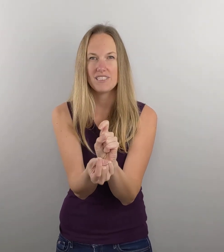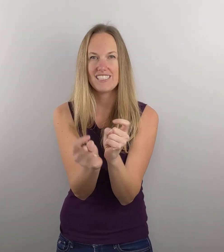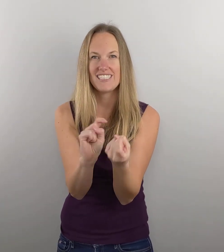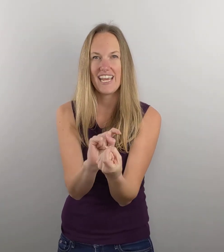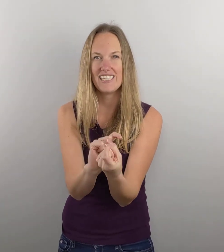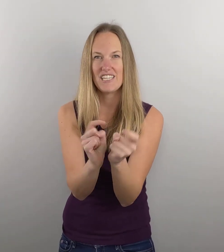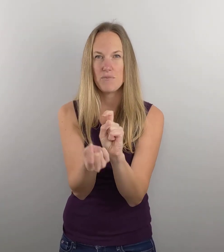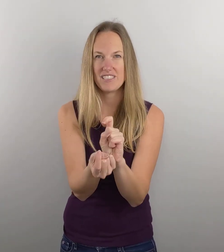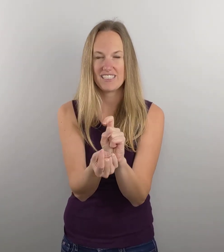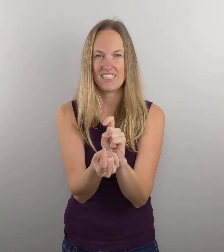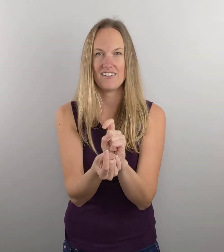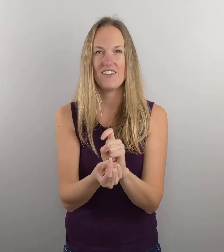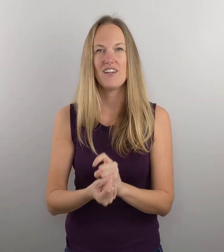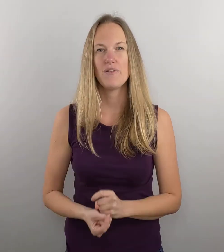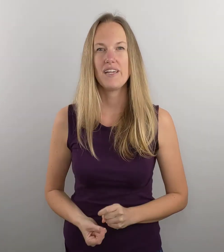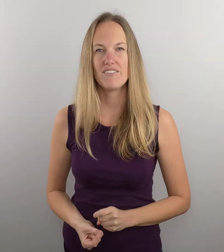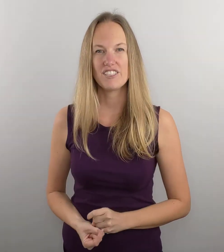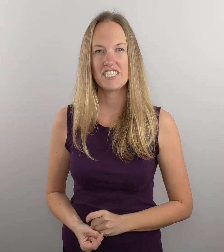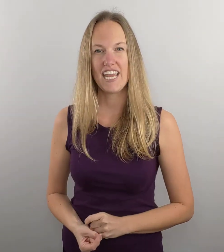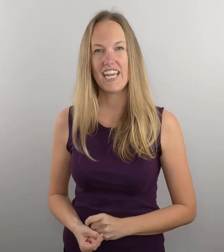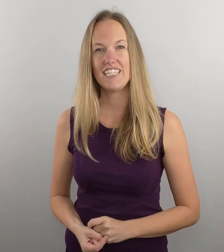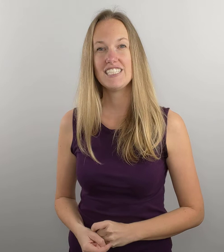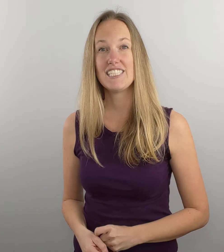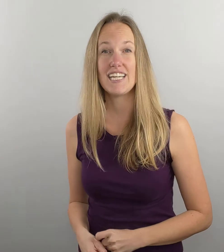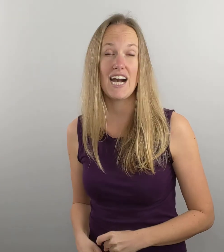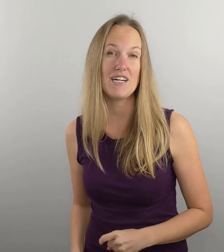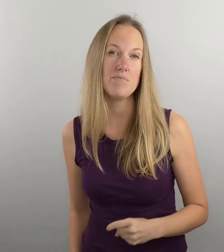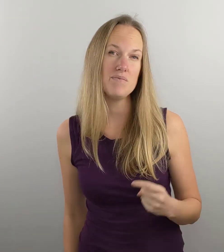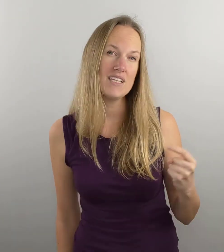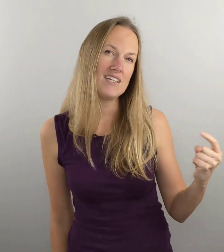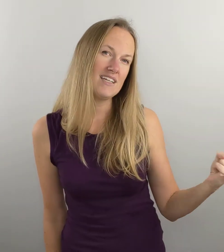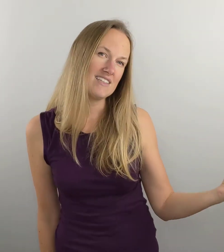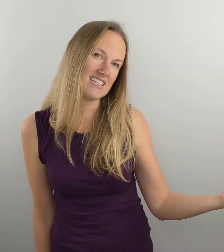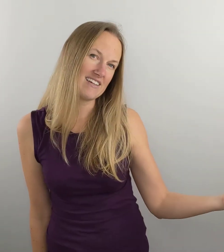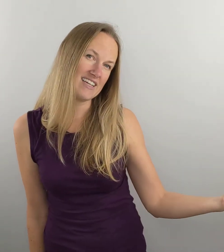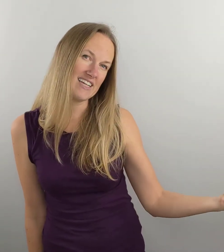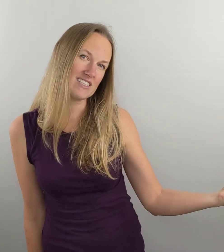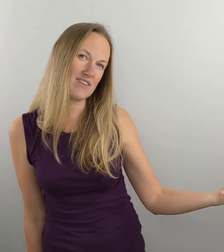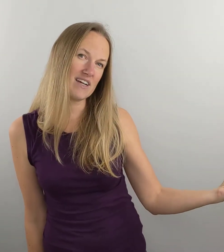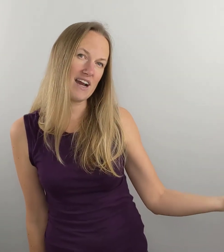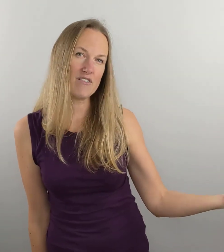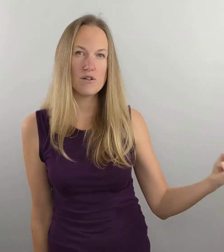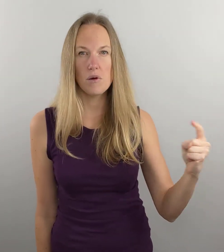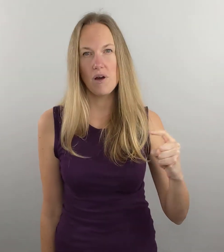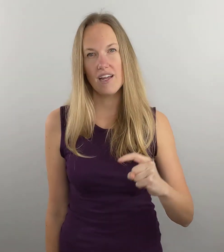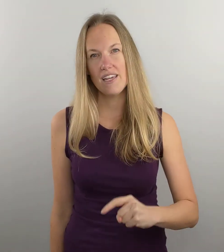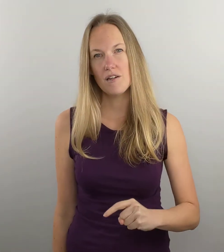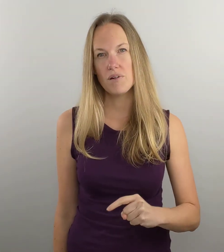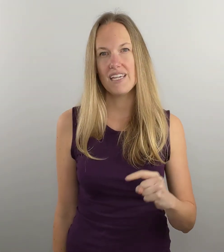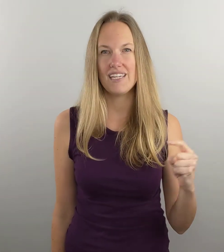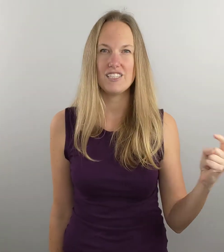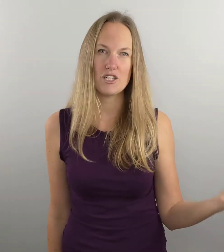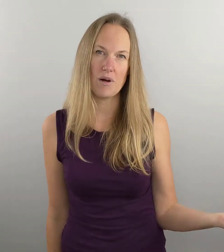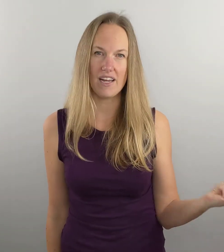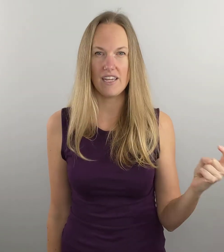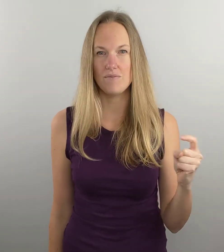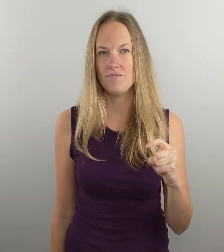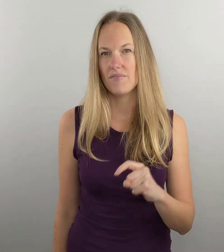just change their position. Waiting for change to come, you take your index finger out from your body and bring it into your body,